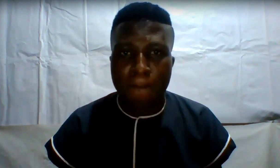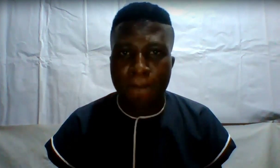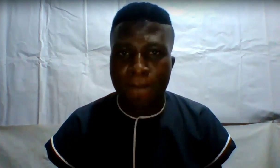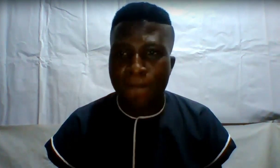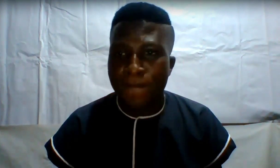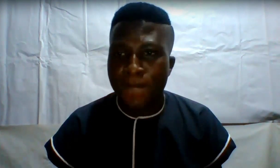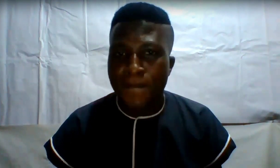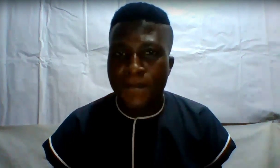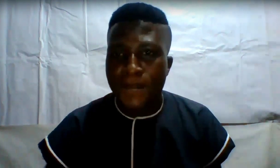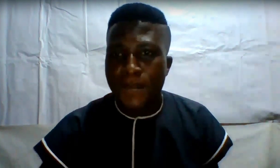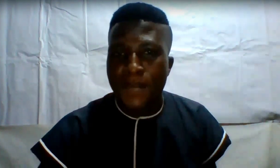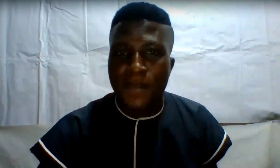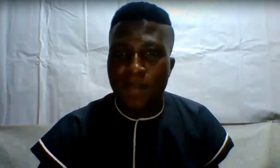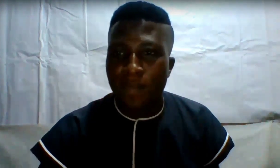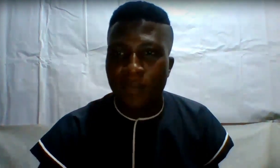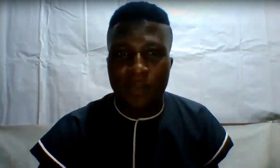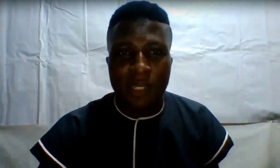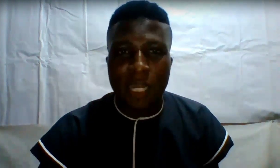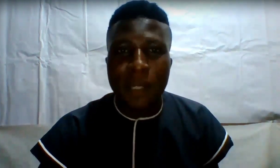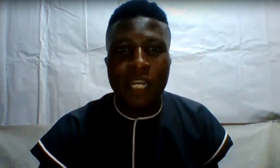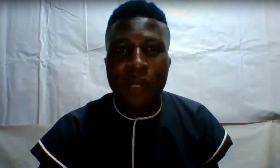Come on, it's not so hard, don't worry.